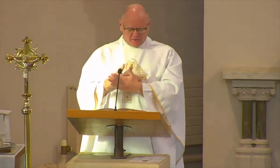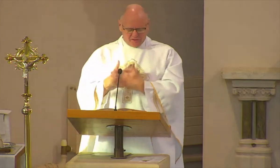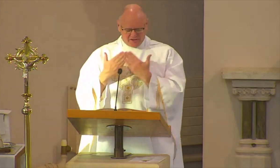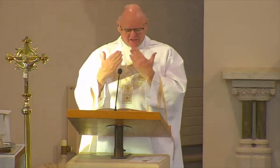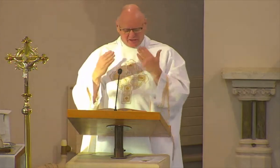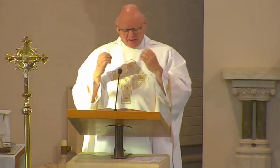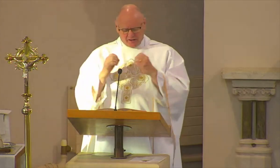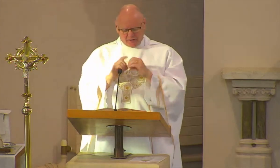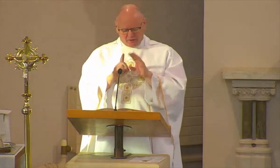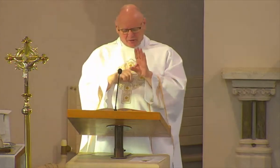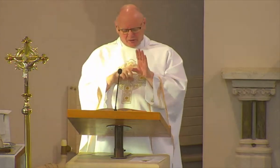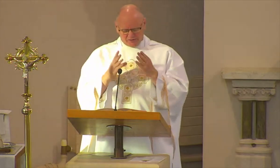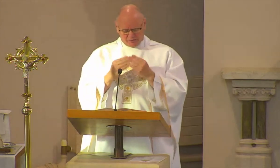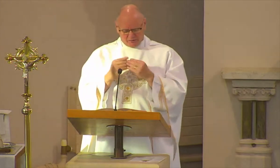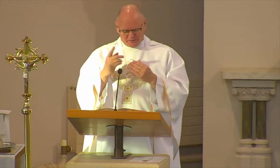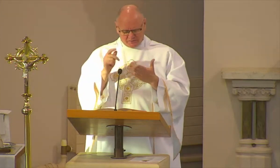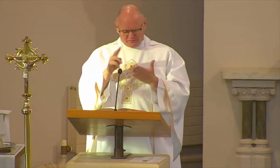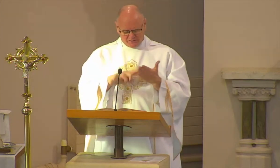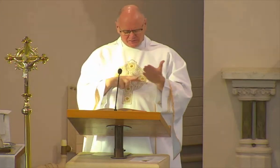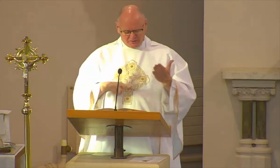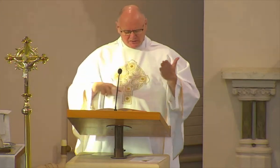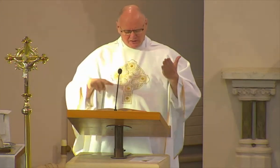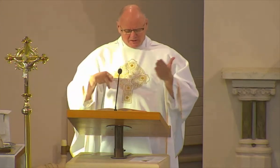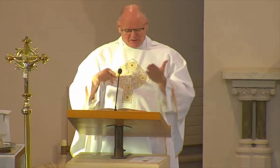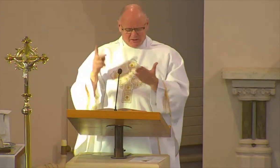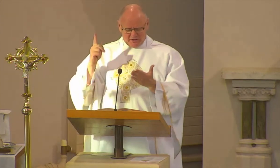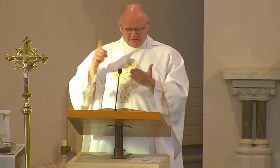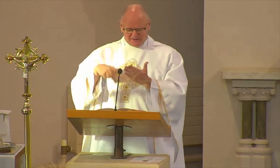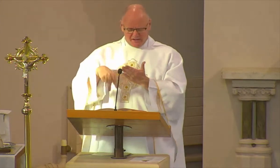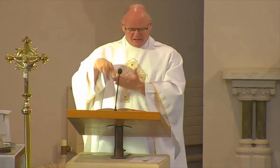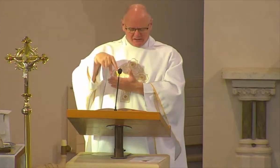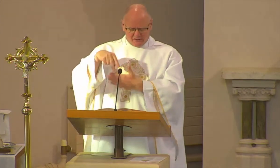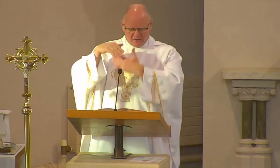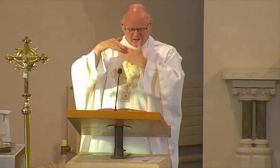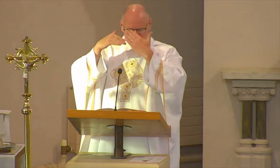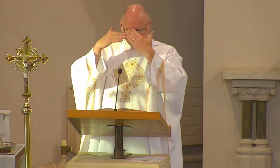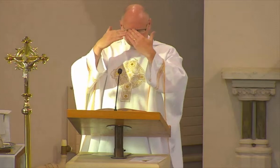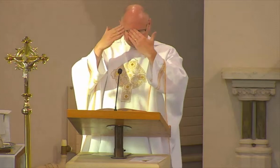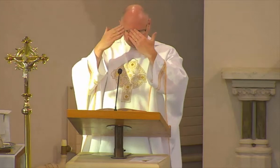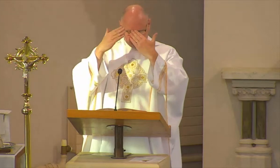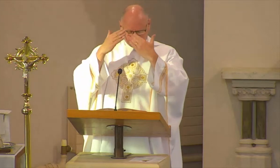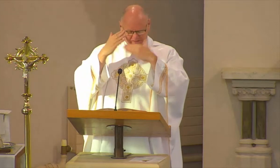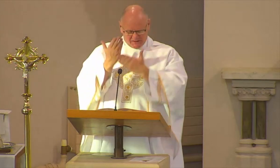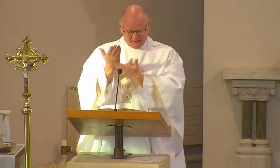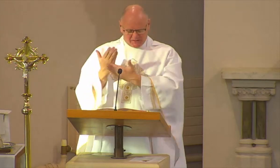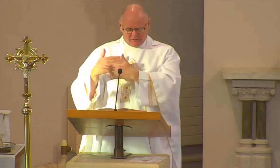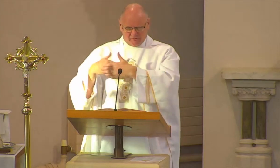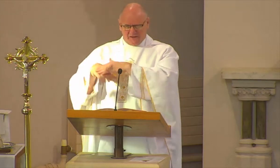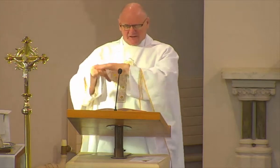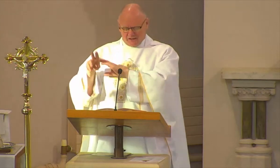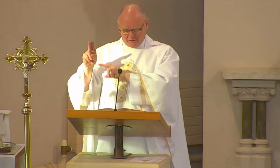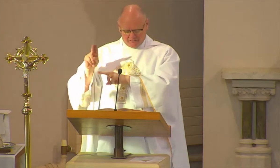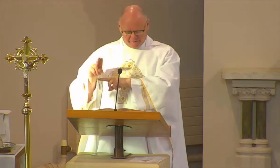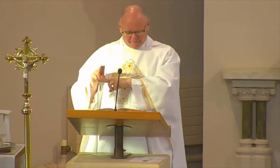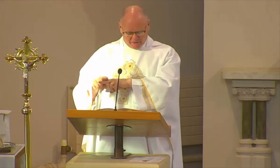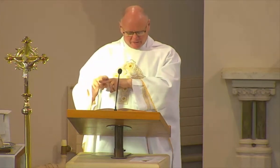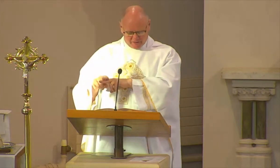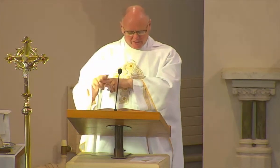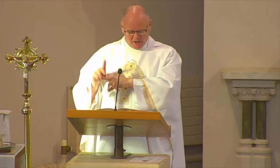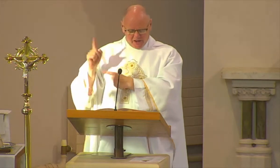day, in accordance with the Scriptures. He ascended into heaven and is seated at the right hand of the Father. He